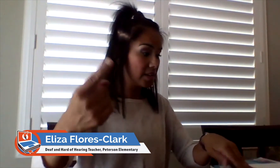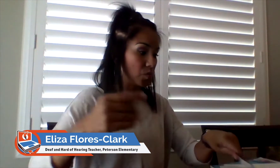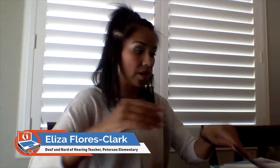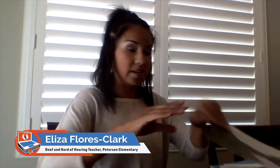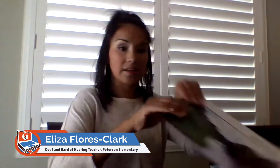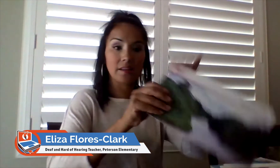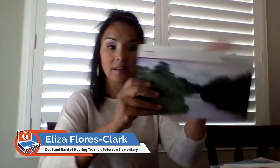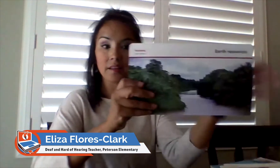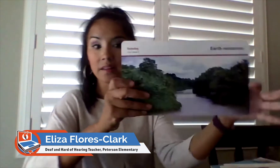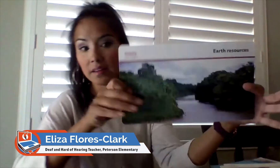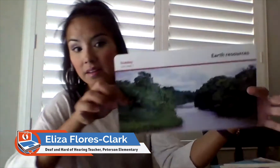one.